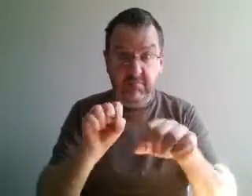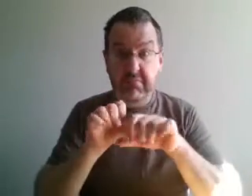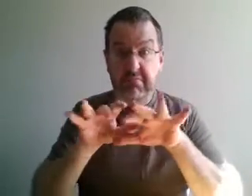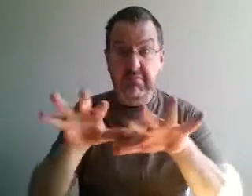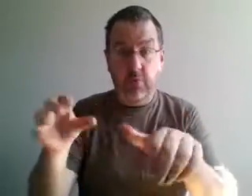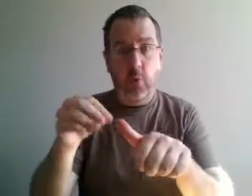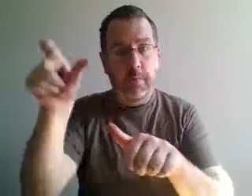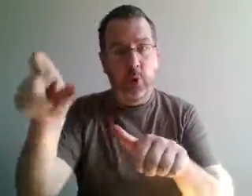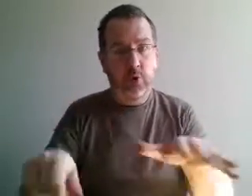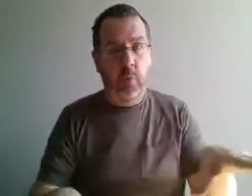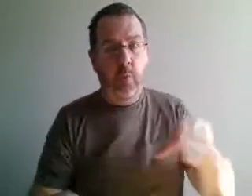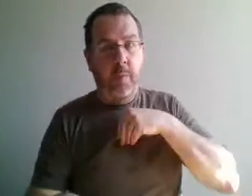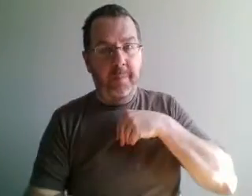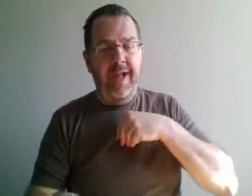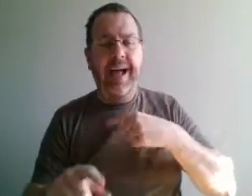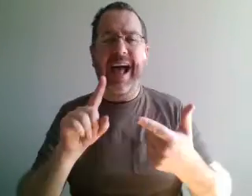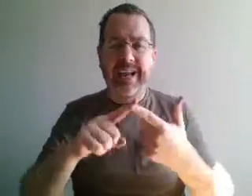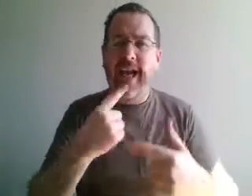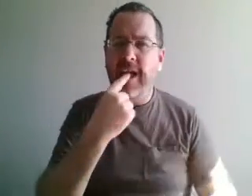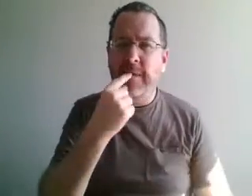the virus is in saliva. So if you get